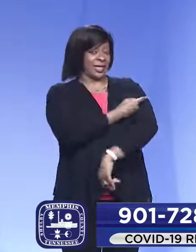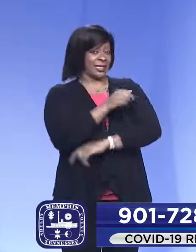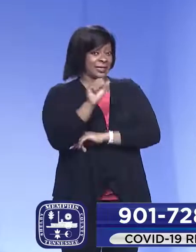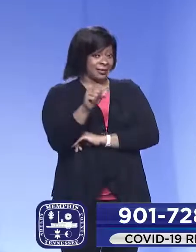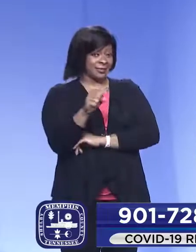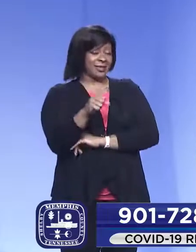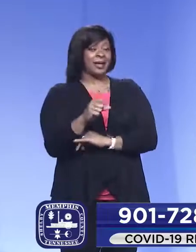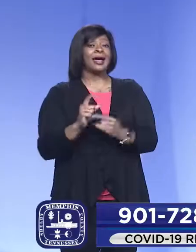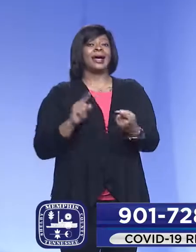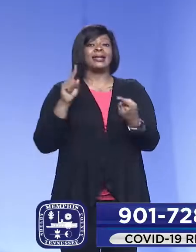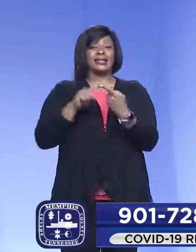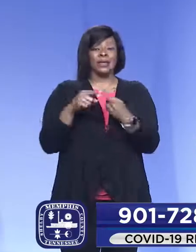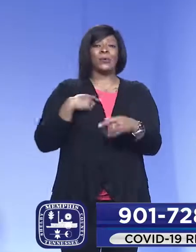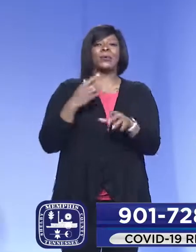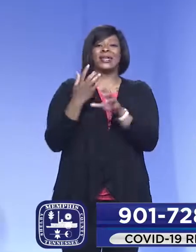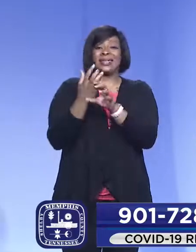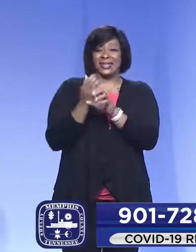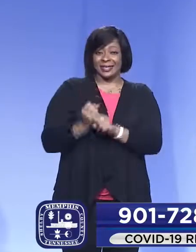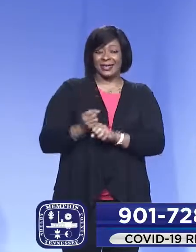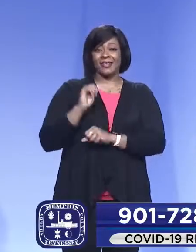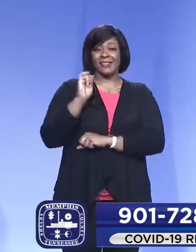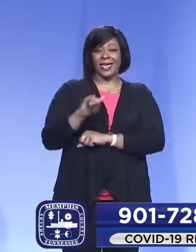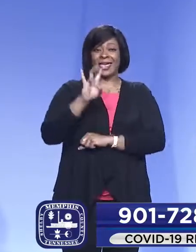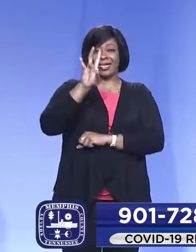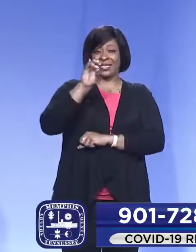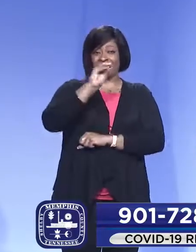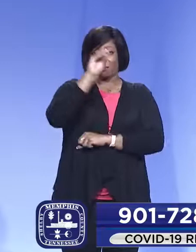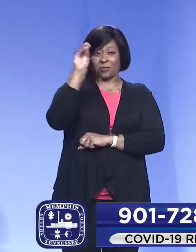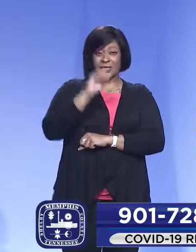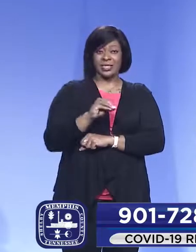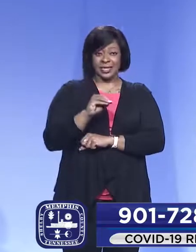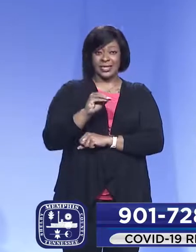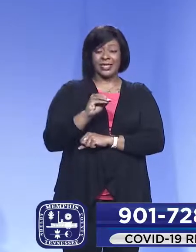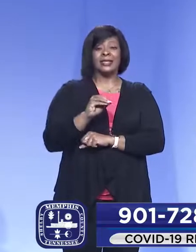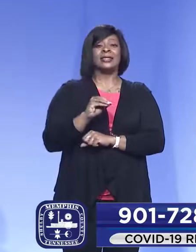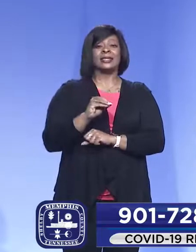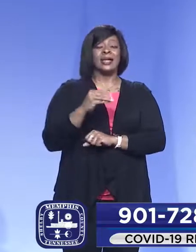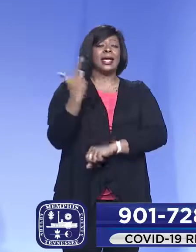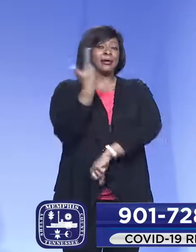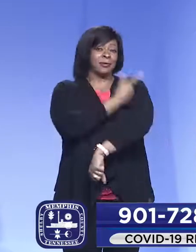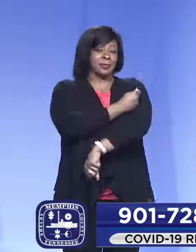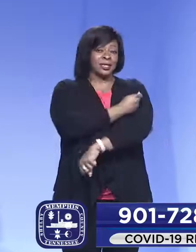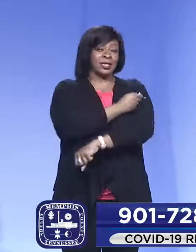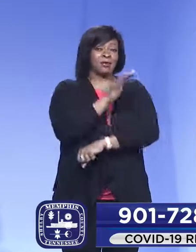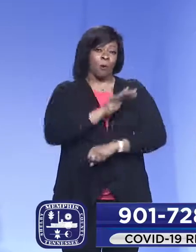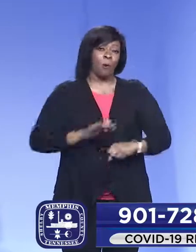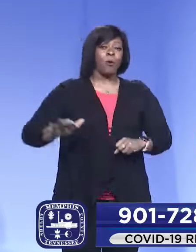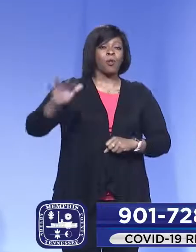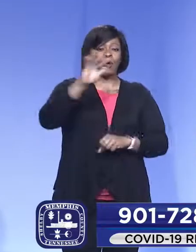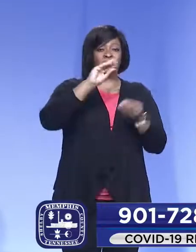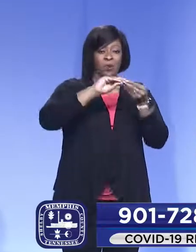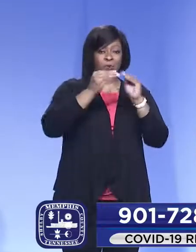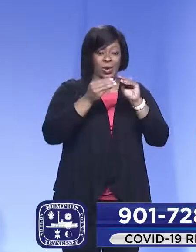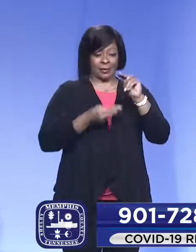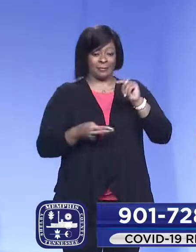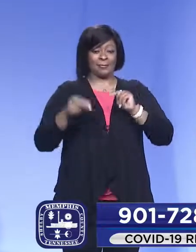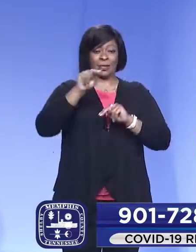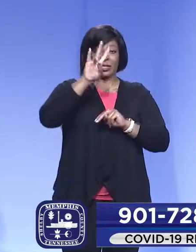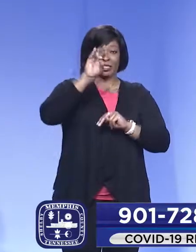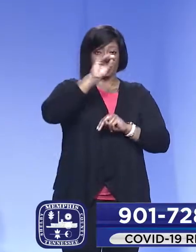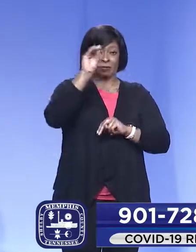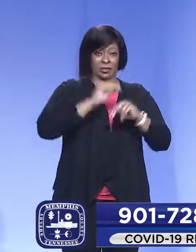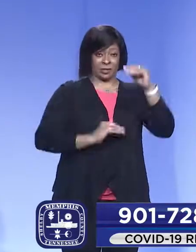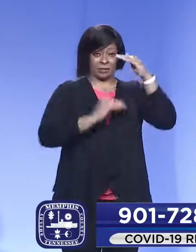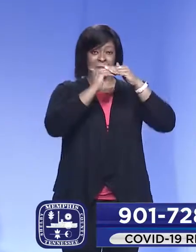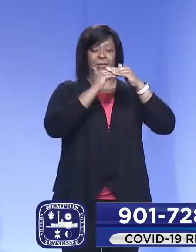and until we get the 70% immunization rate, we